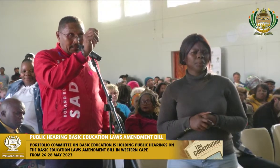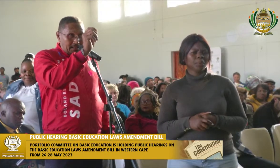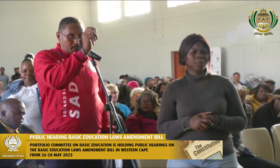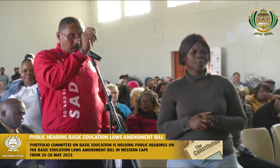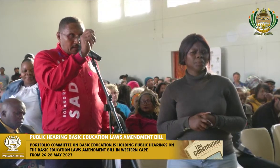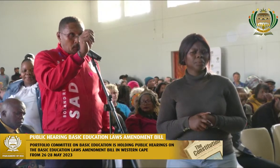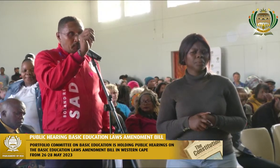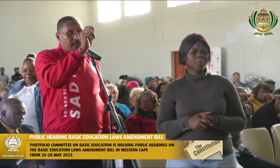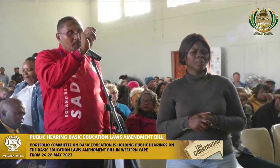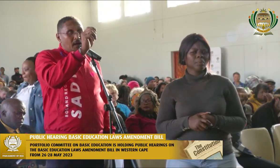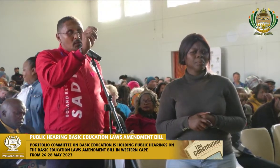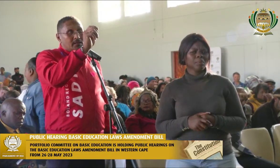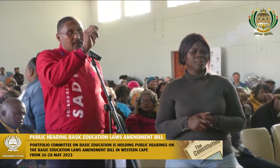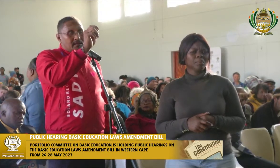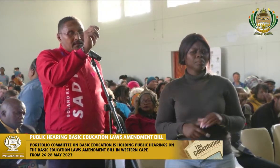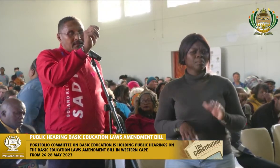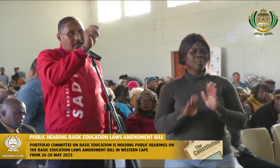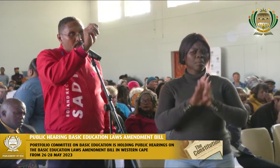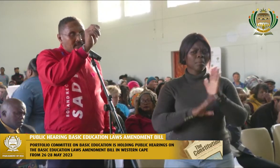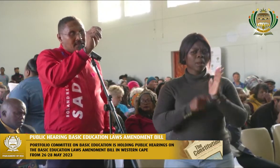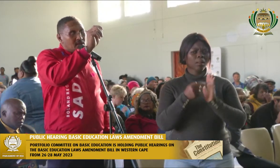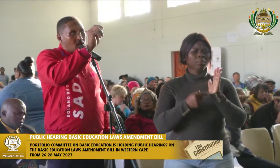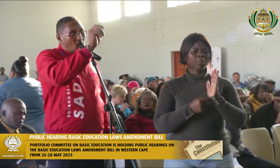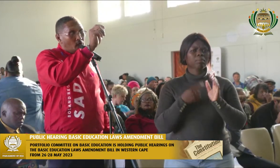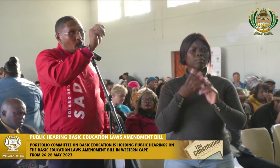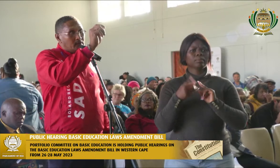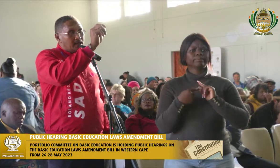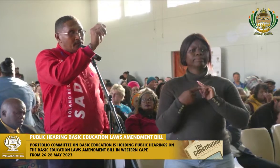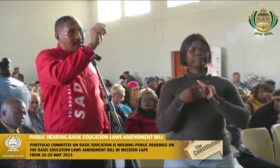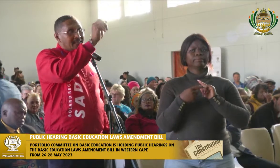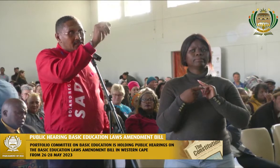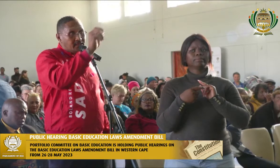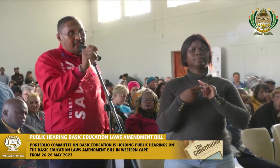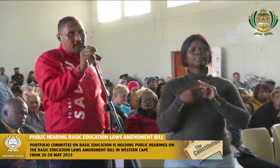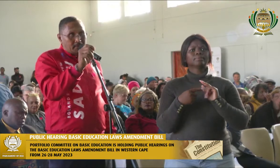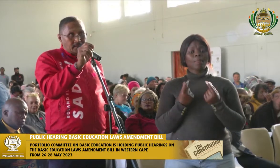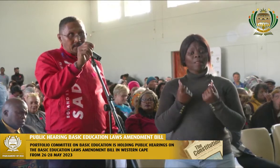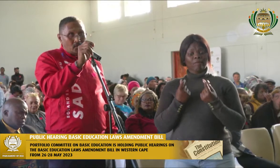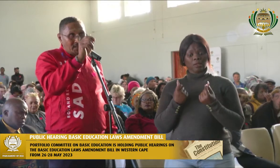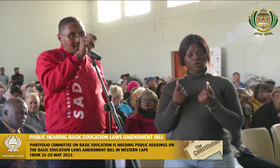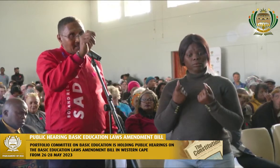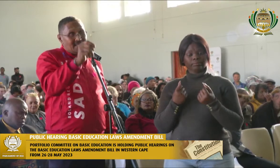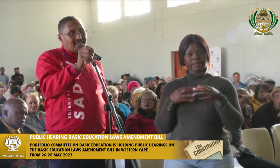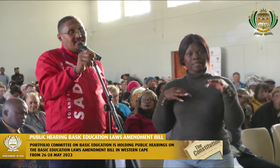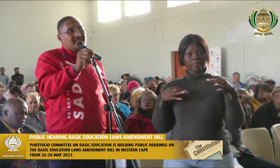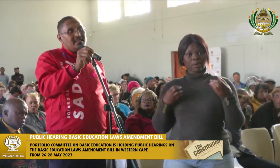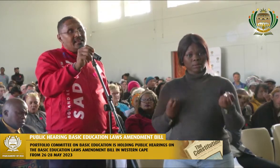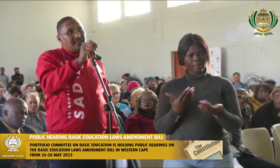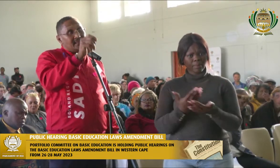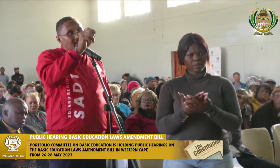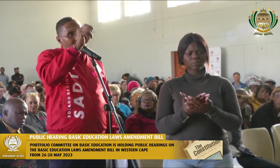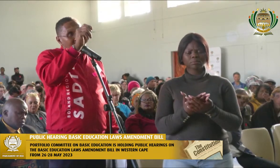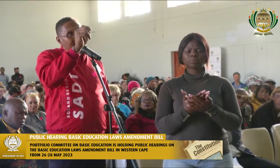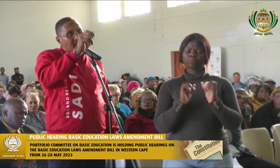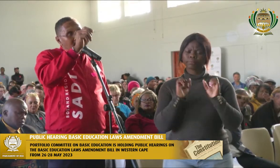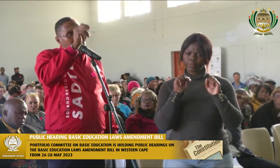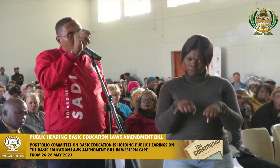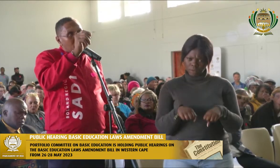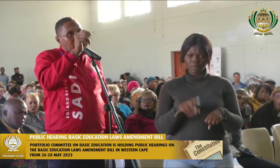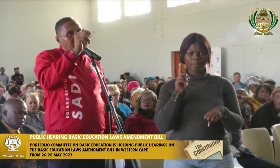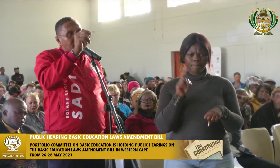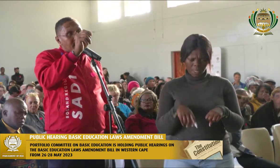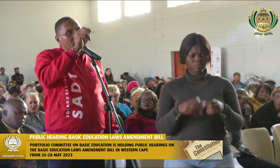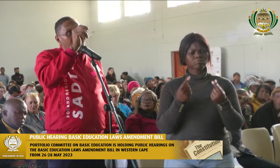that in the bill they speak about submission of financial statements. We say yes, let